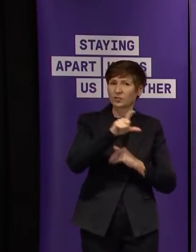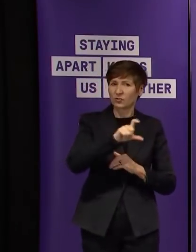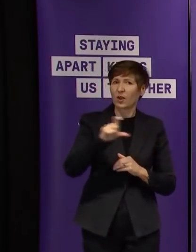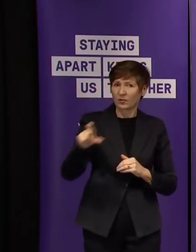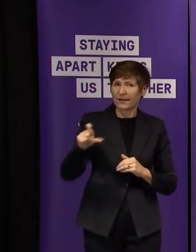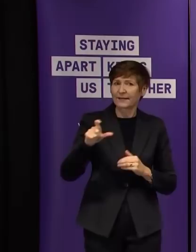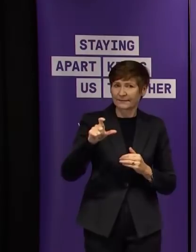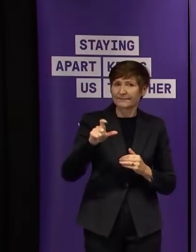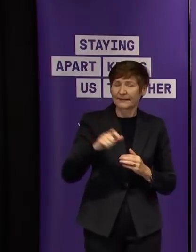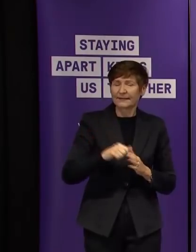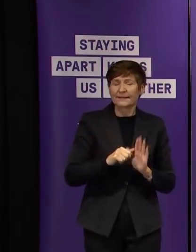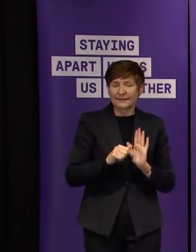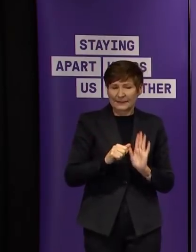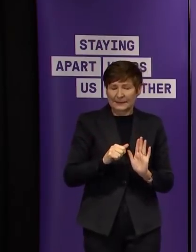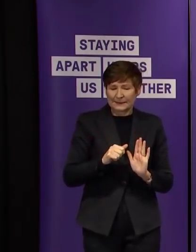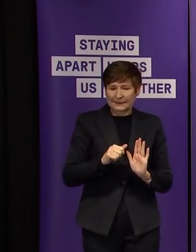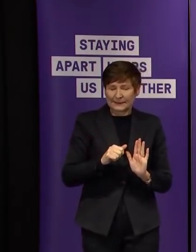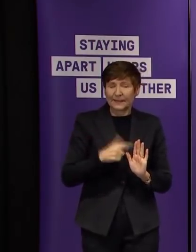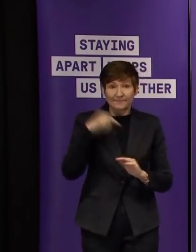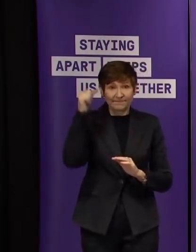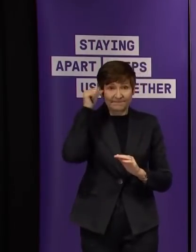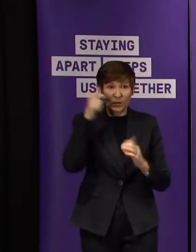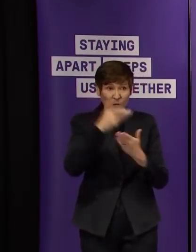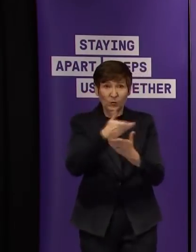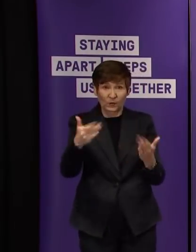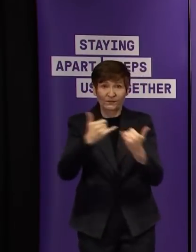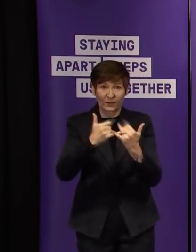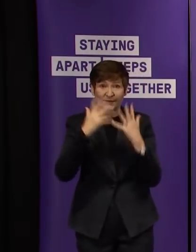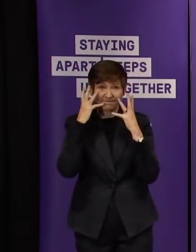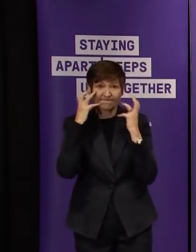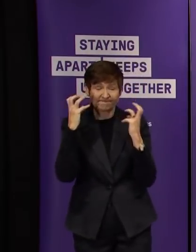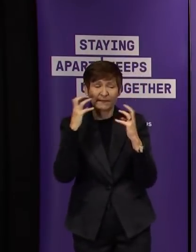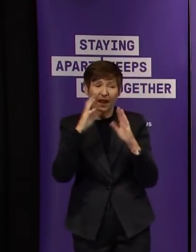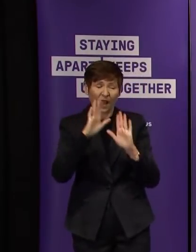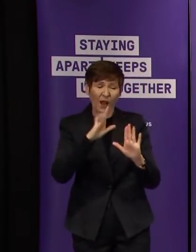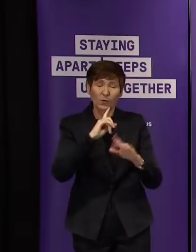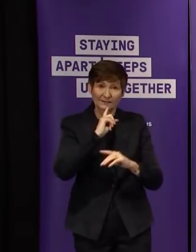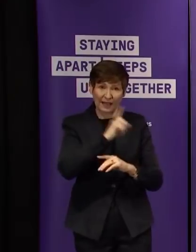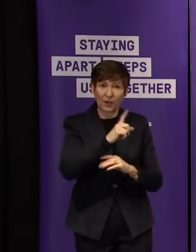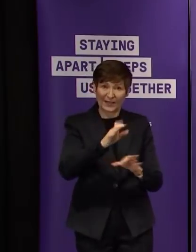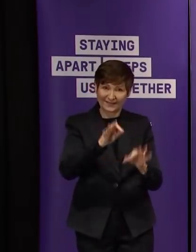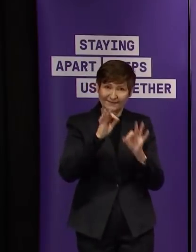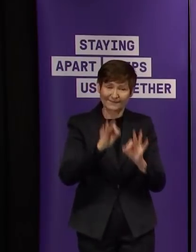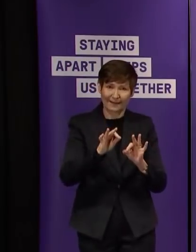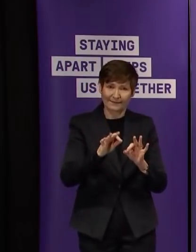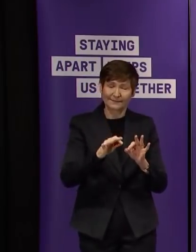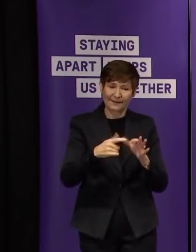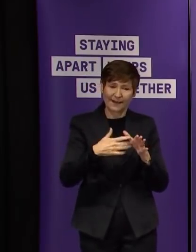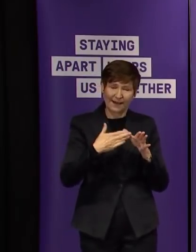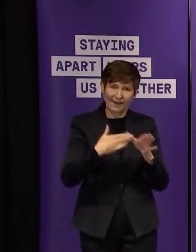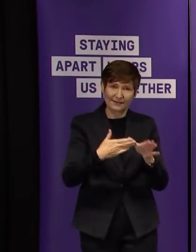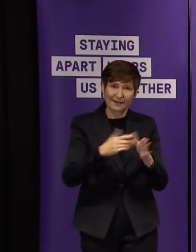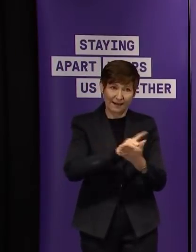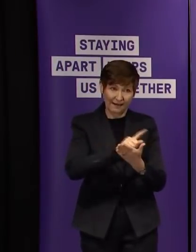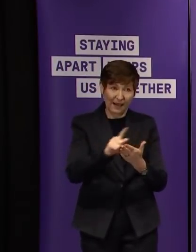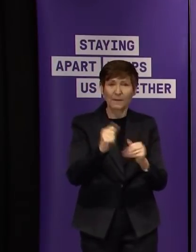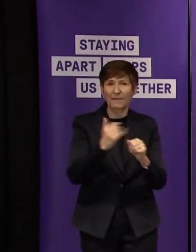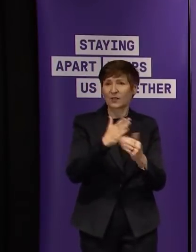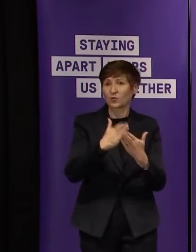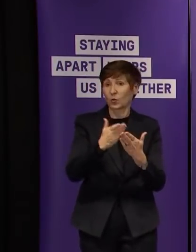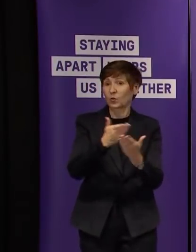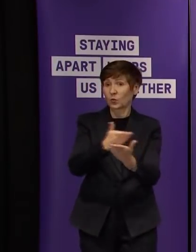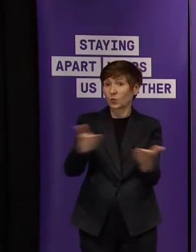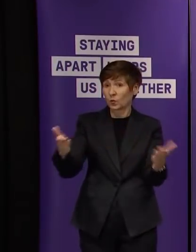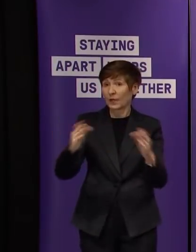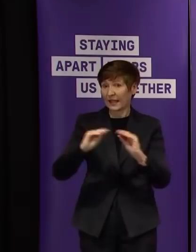you a form of words right now. We'll come back with an exact, precise, as we have done a few times now, an exact answer that everyone can understand.